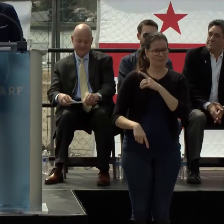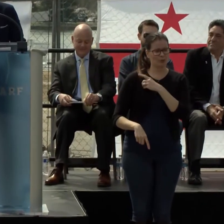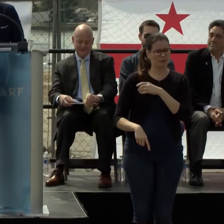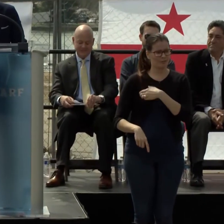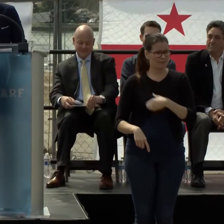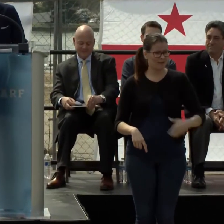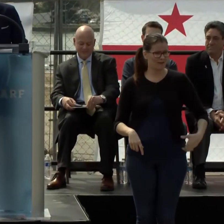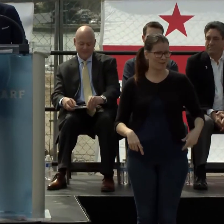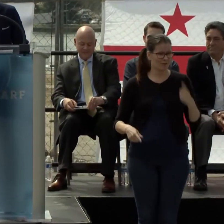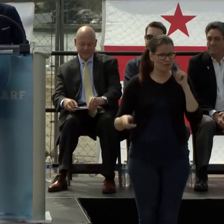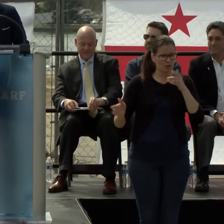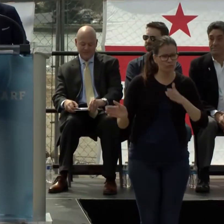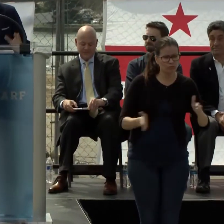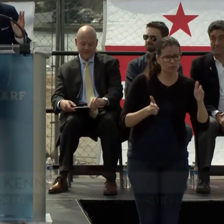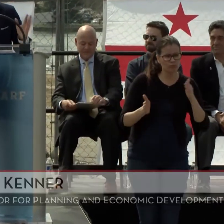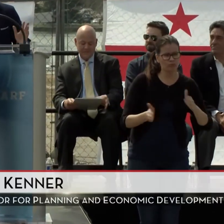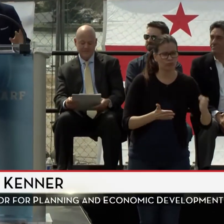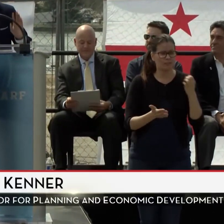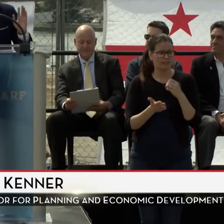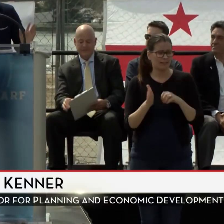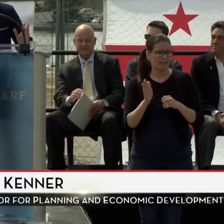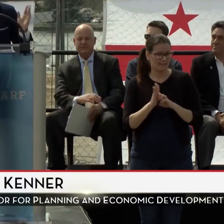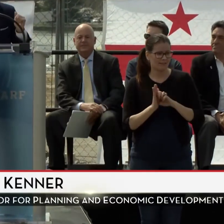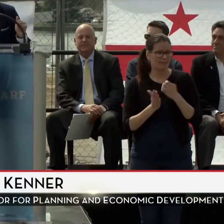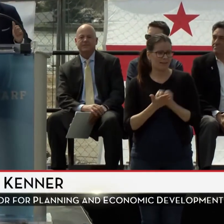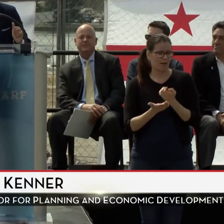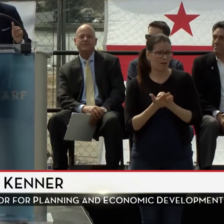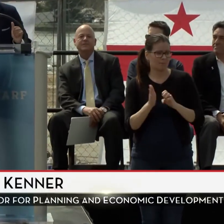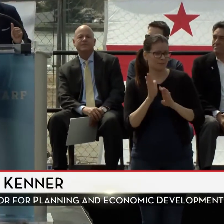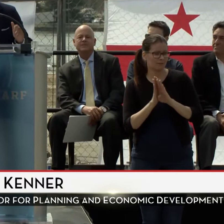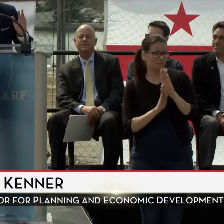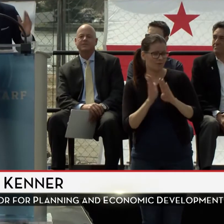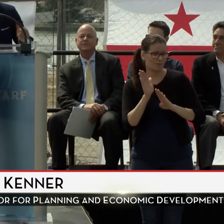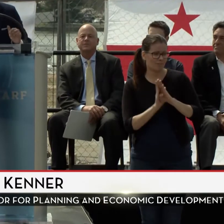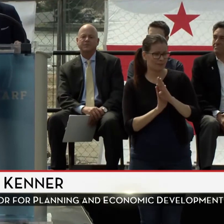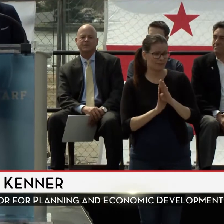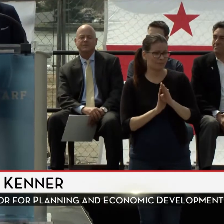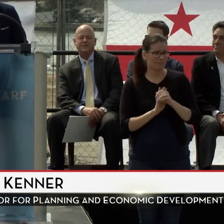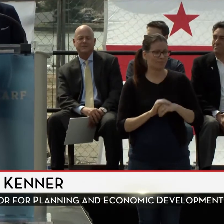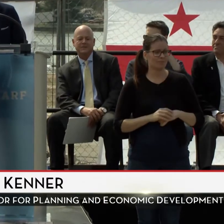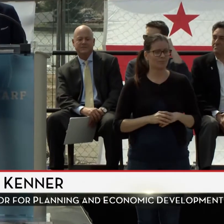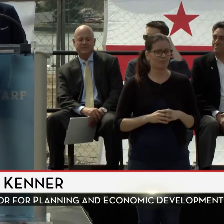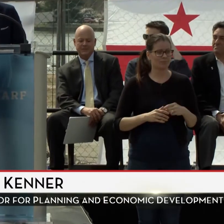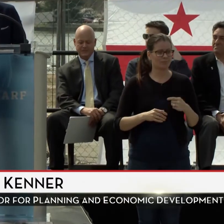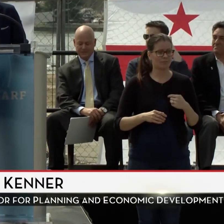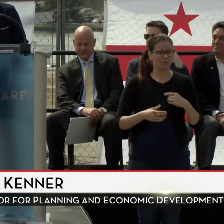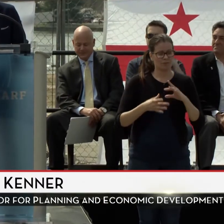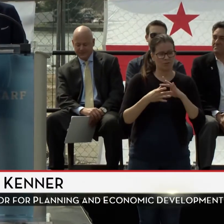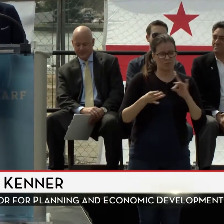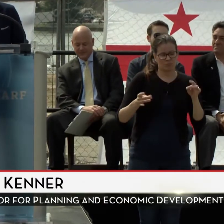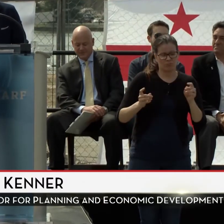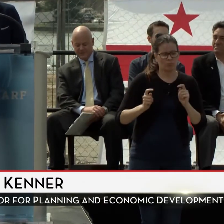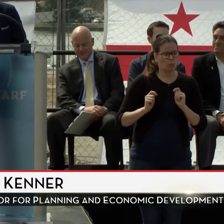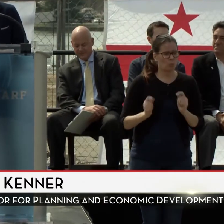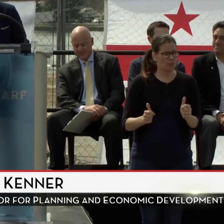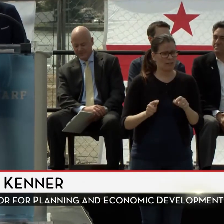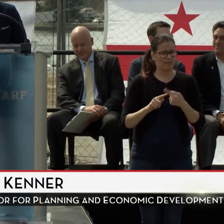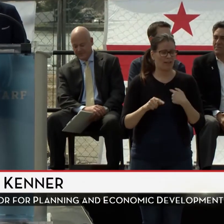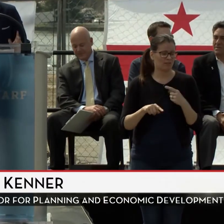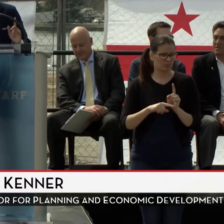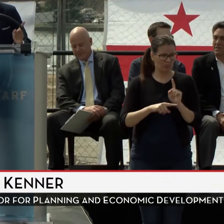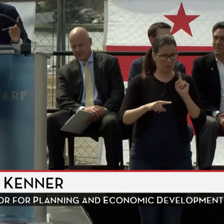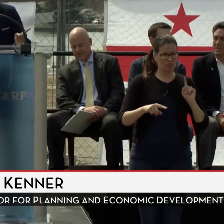Economic Development. I'm actually here just to do a few things, and I'm going to get off the stage so we can continue to move things